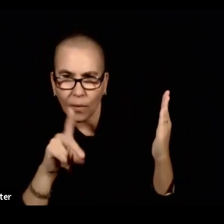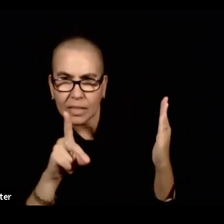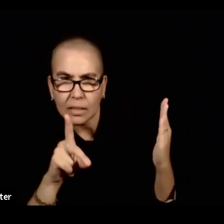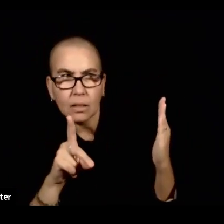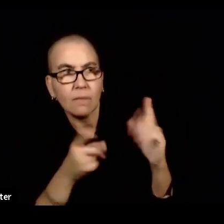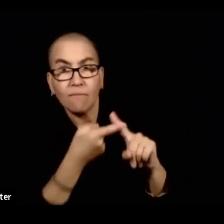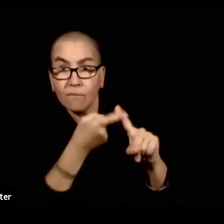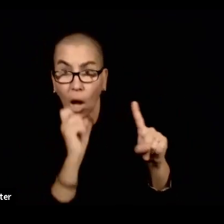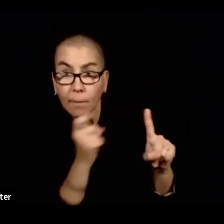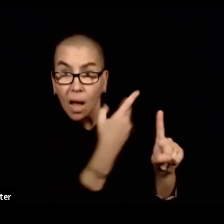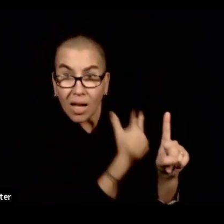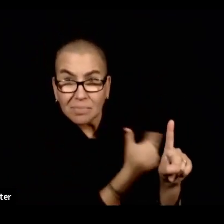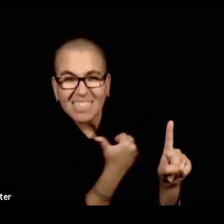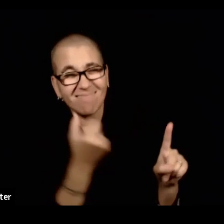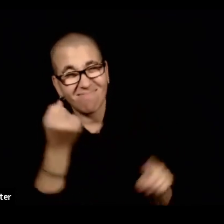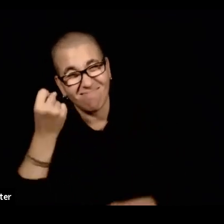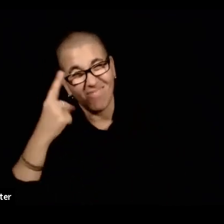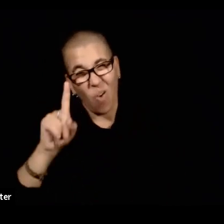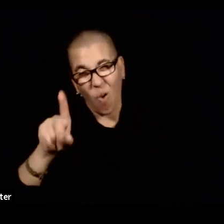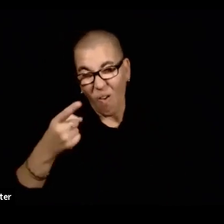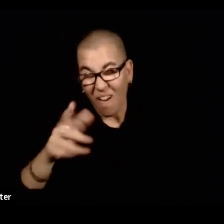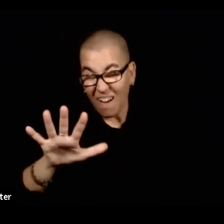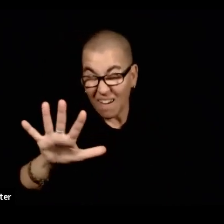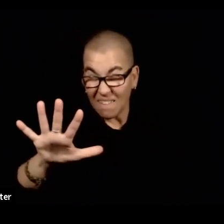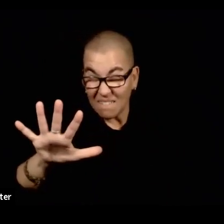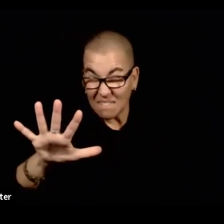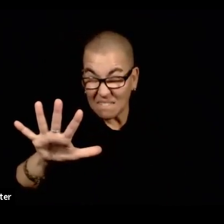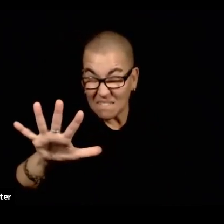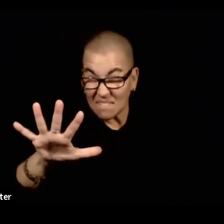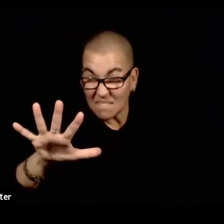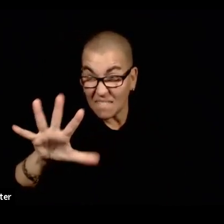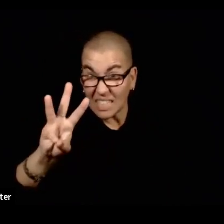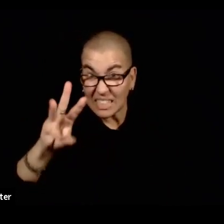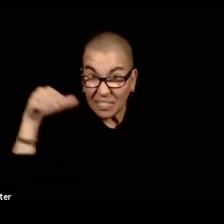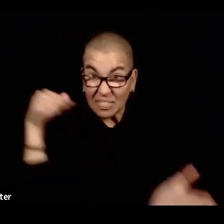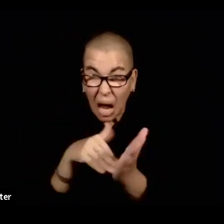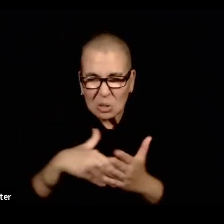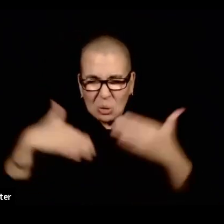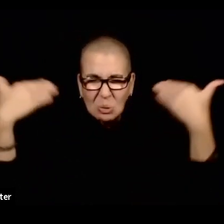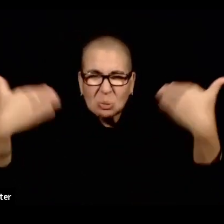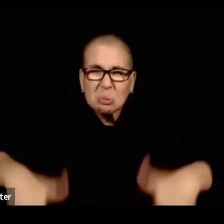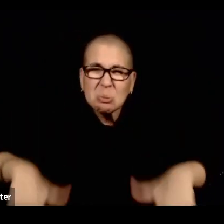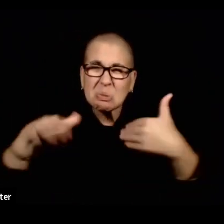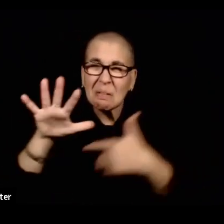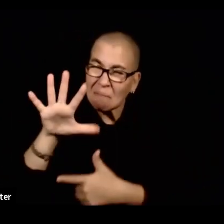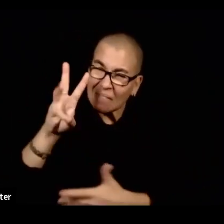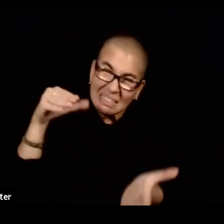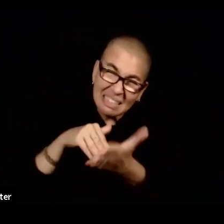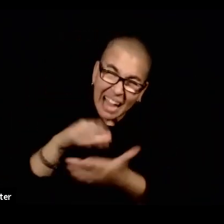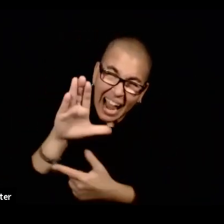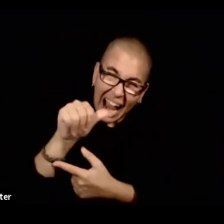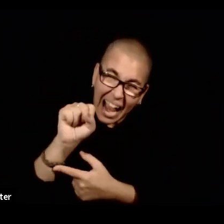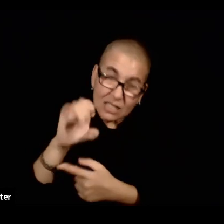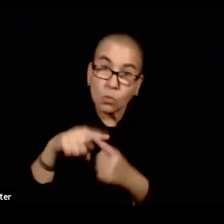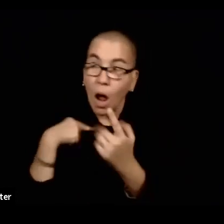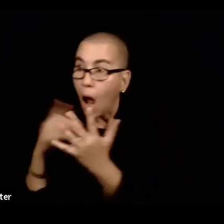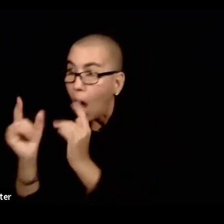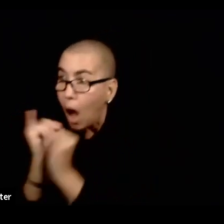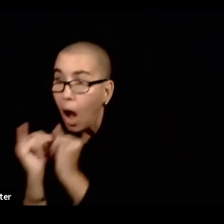that's just not possible. However, what you've described is something that we are concerned about and is being looked